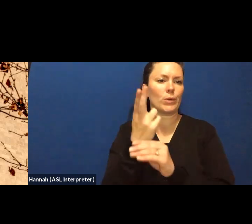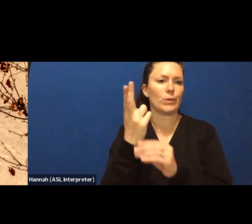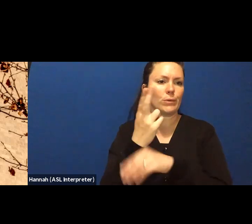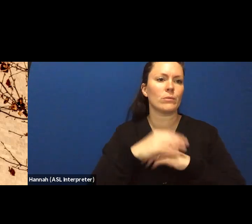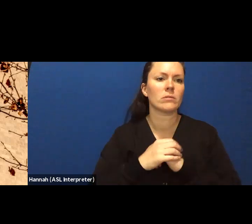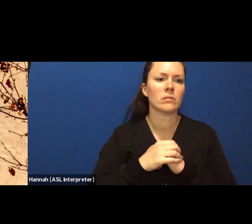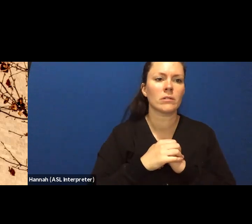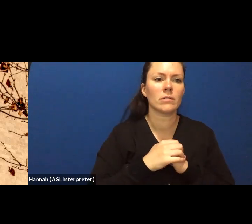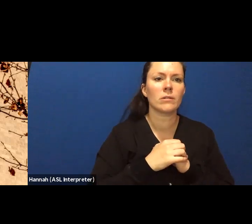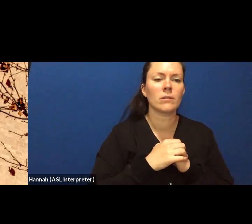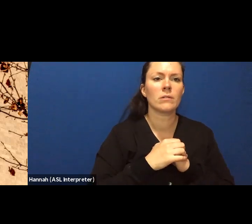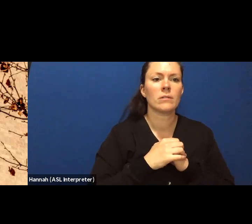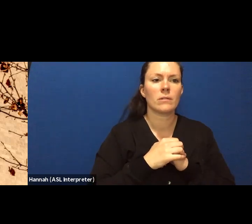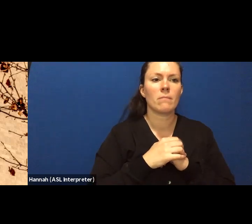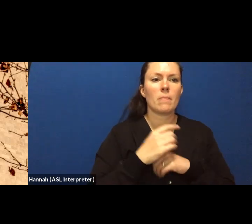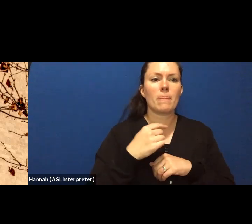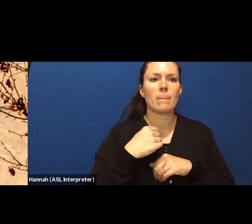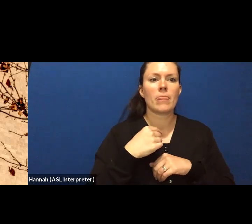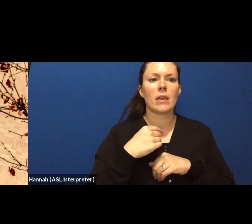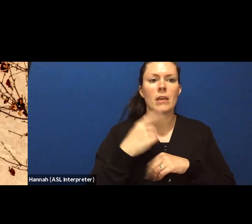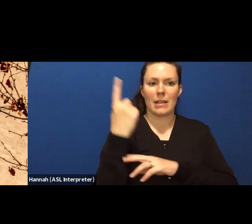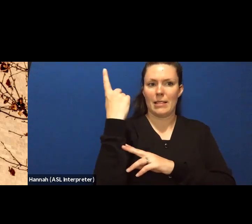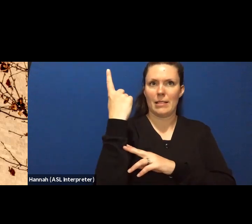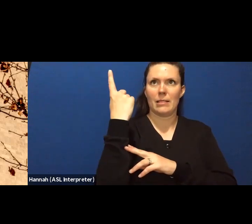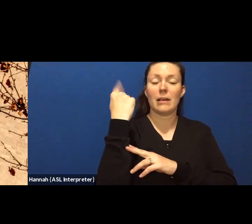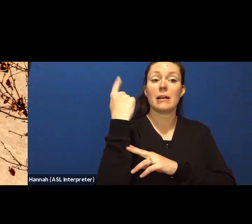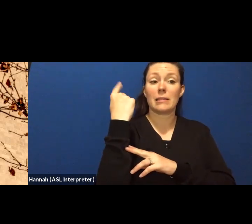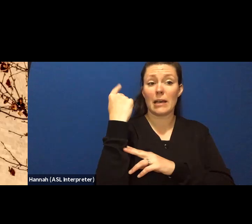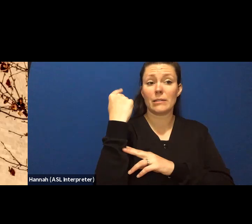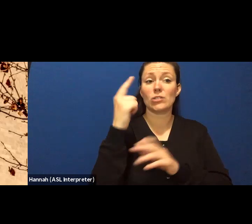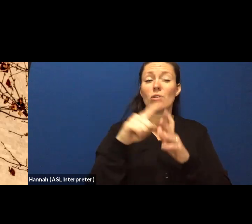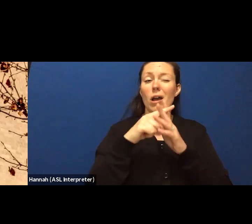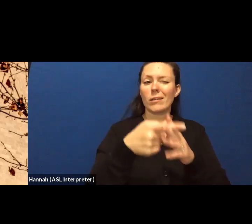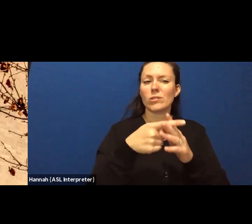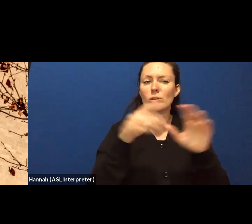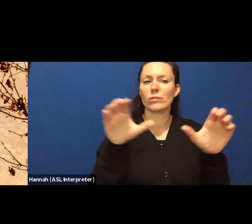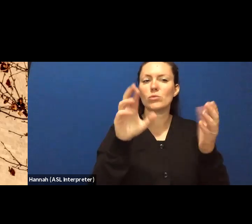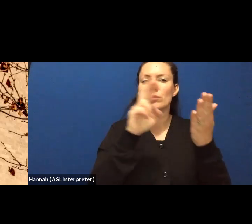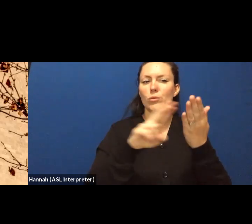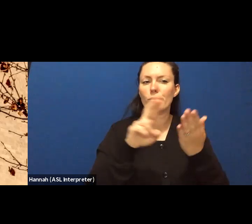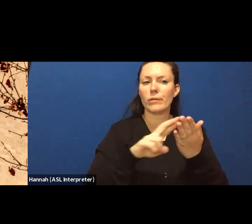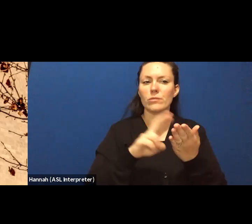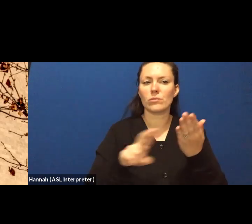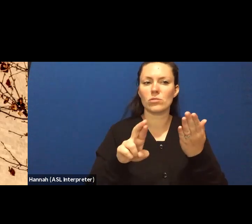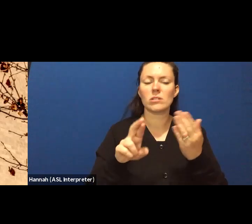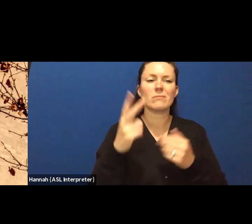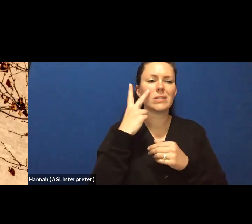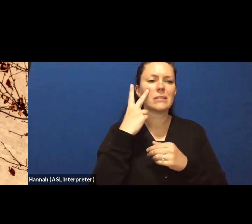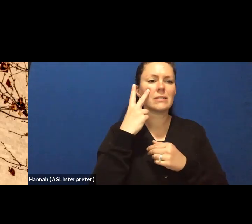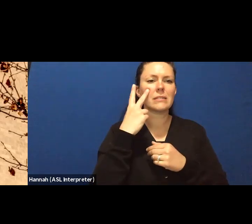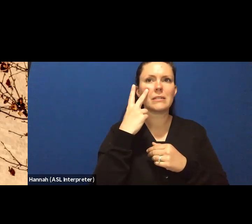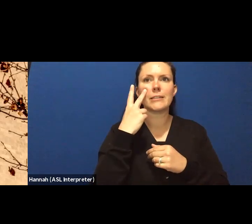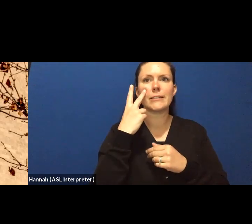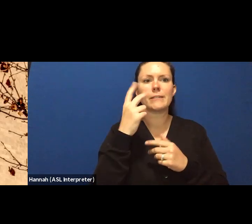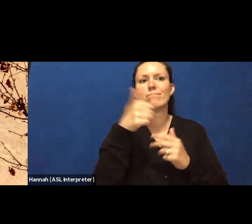We've started to, last year, I've started doing some research to see if there are any options